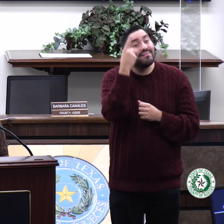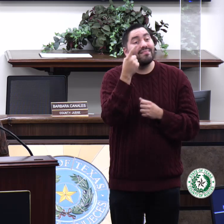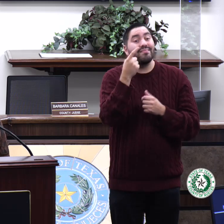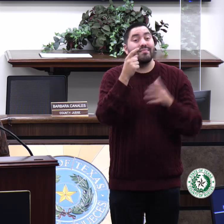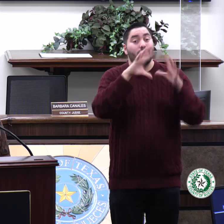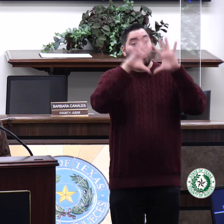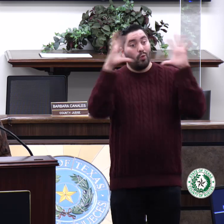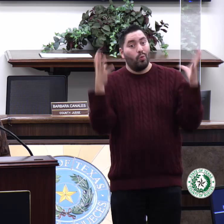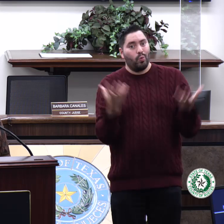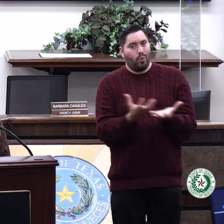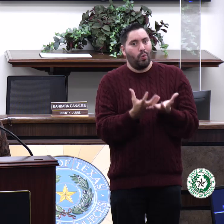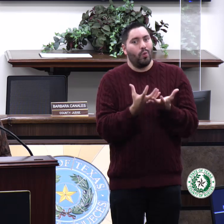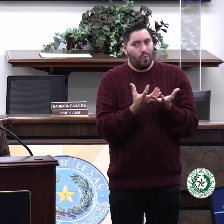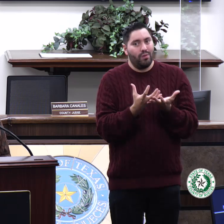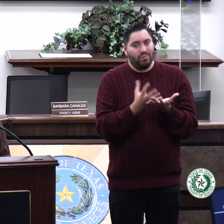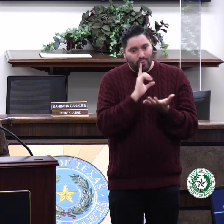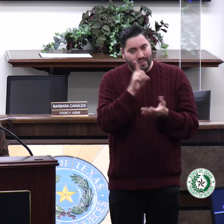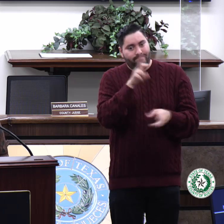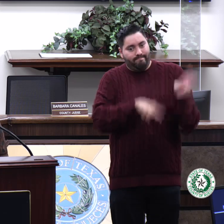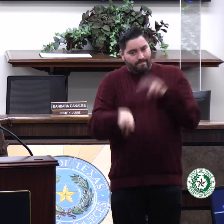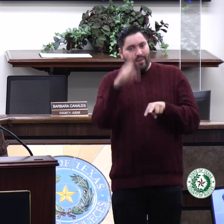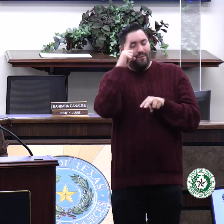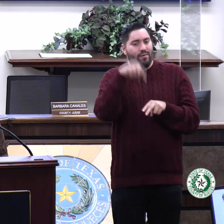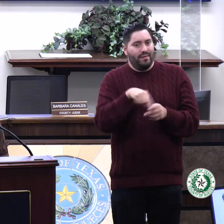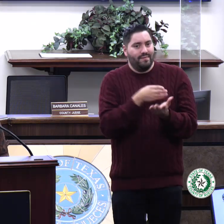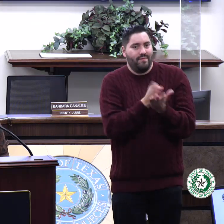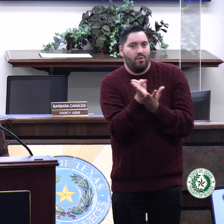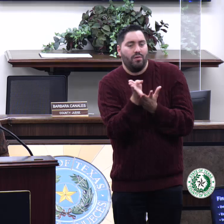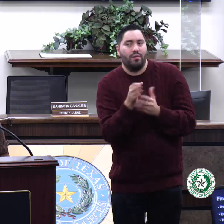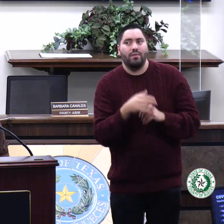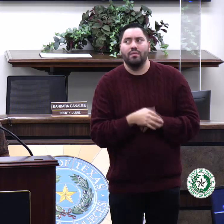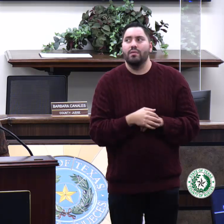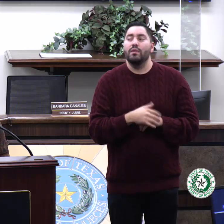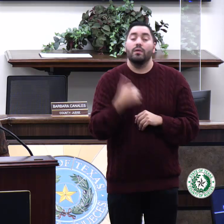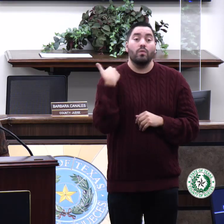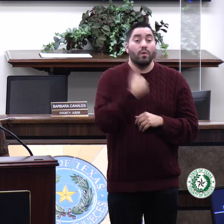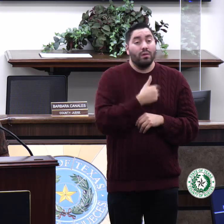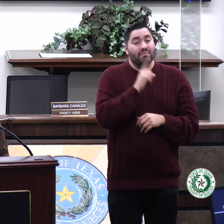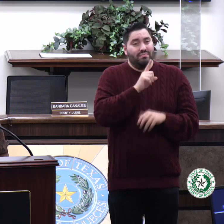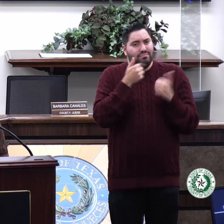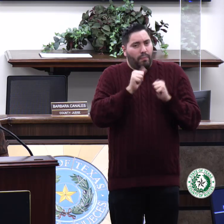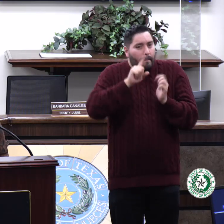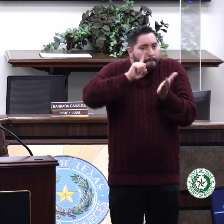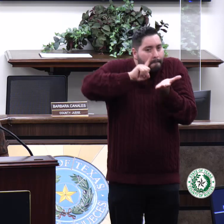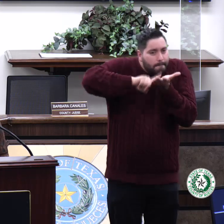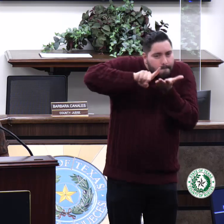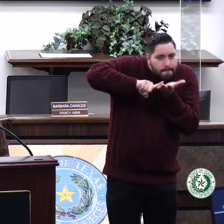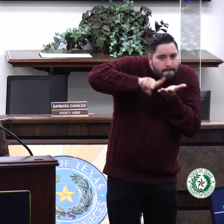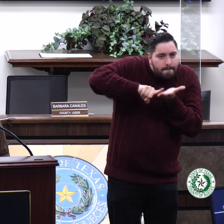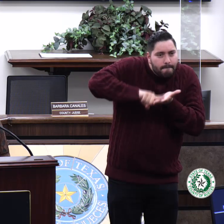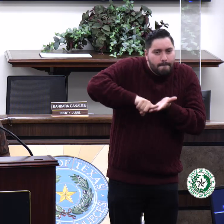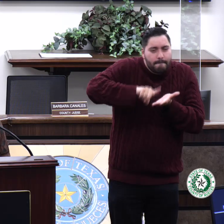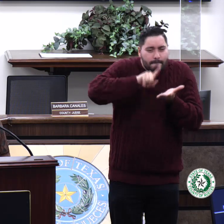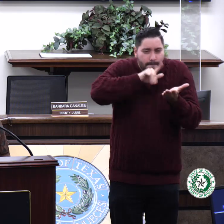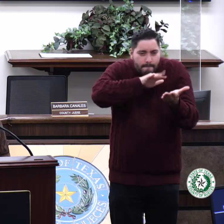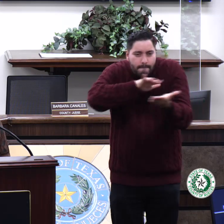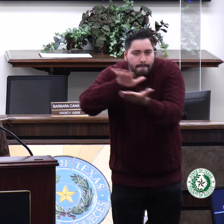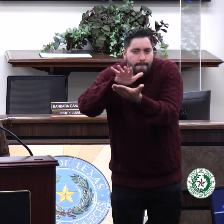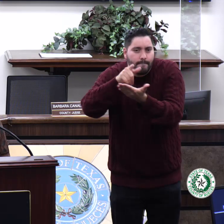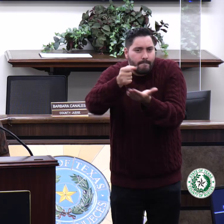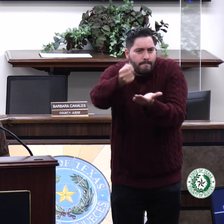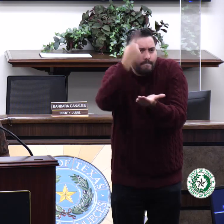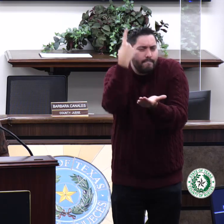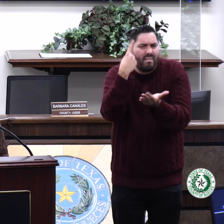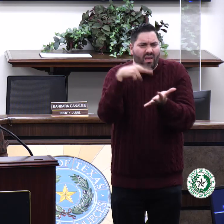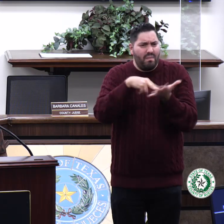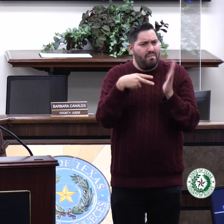world is watching in specific for this variant, and they're studying it and closely trying to understand it and what will it mean for